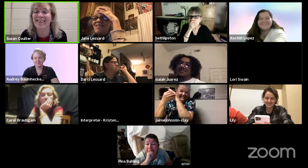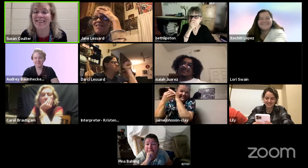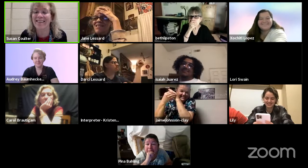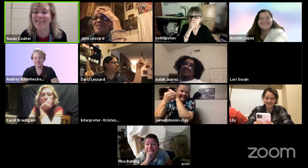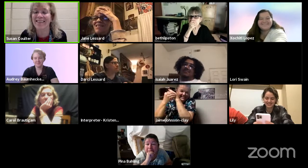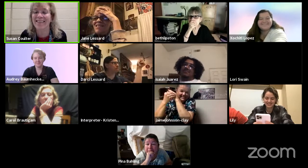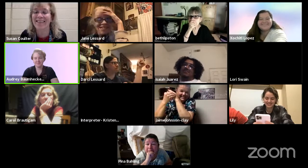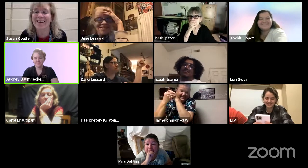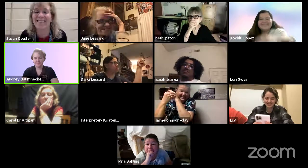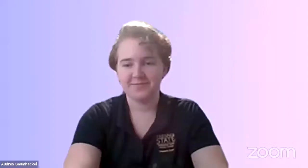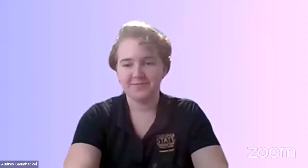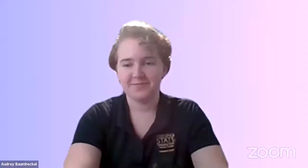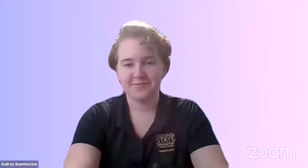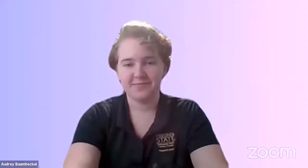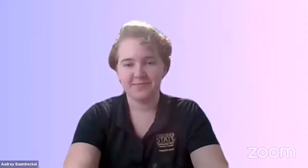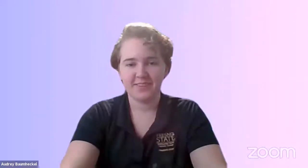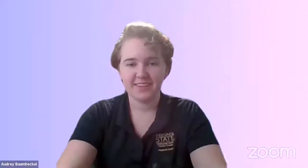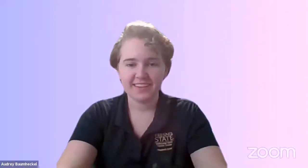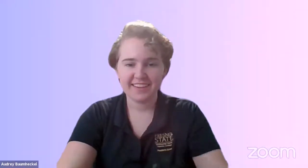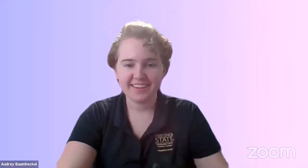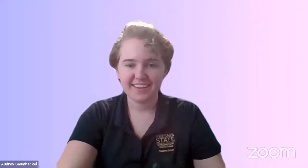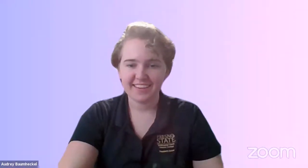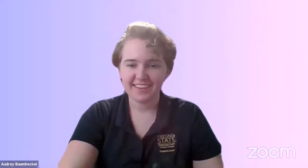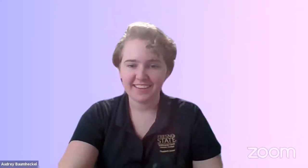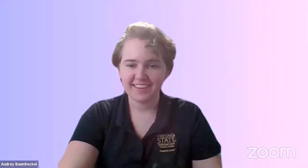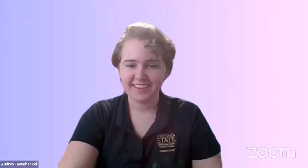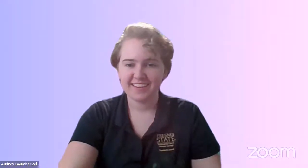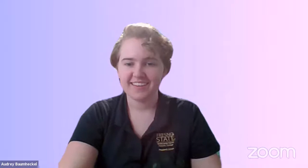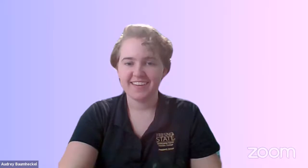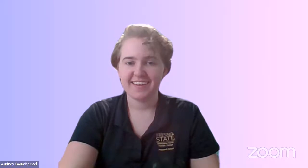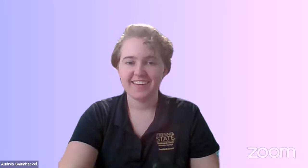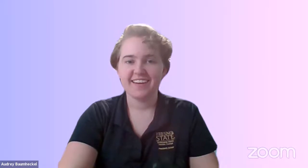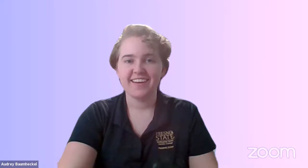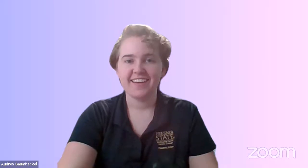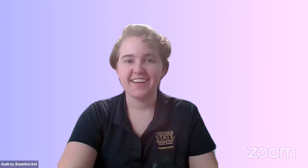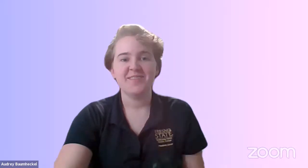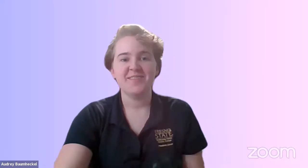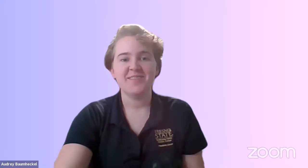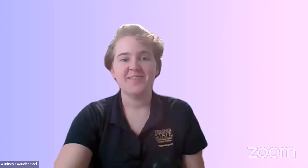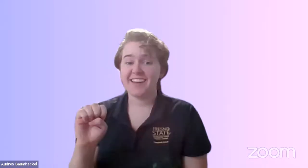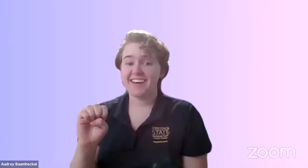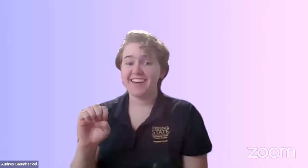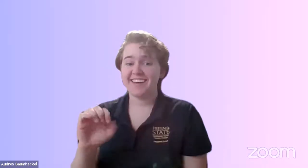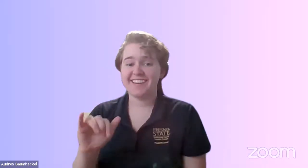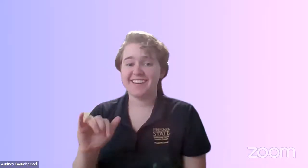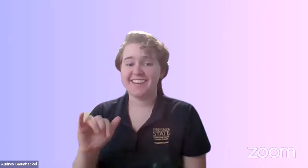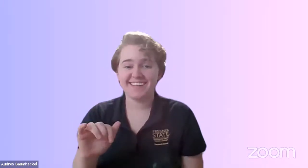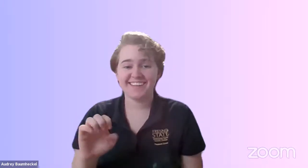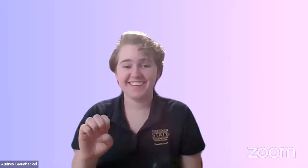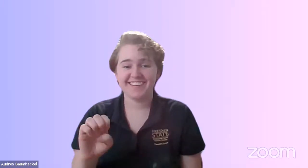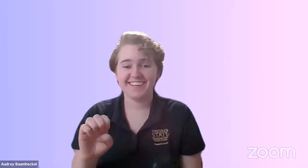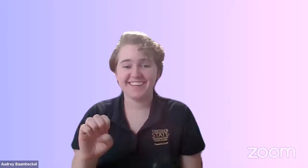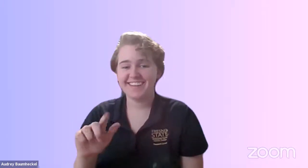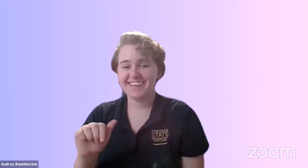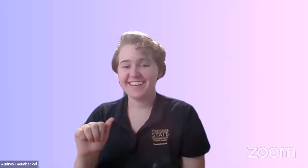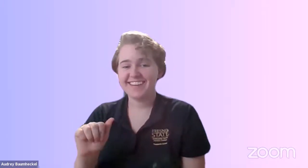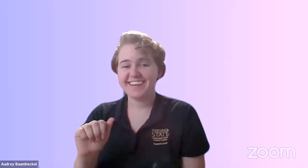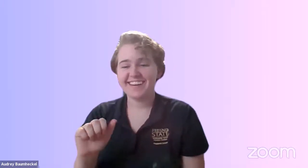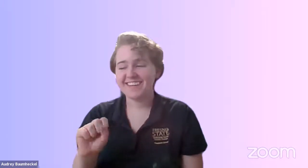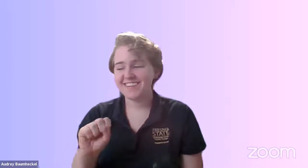over and take this Christmas tree line across the street with the front of the Christmas tree decorating companies. Every shop on the lane buys a tree from